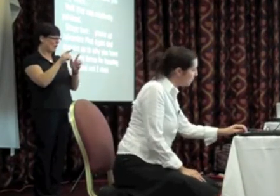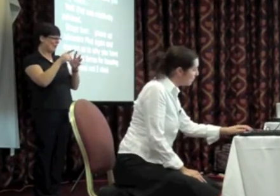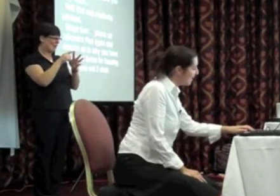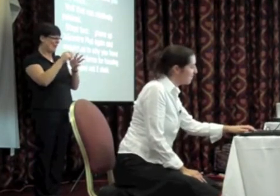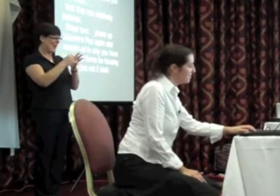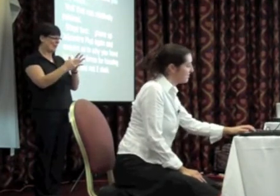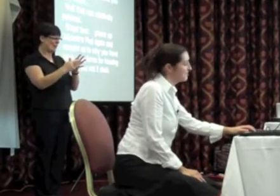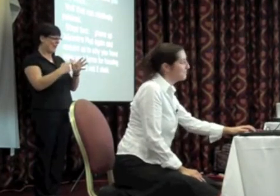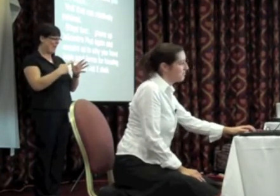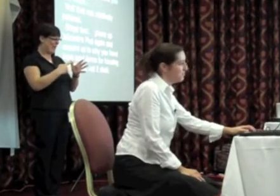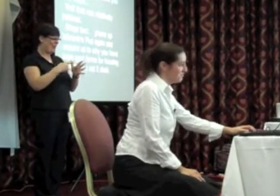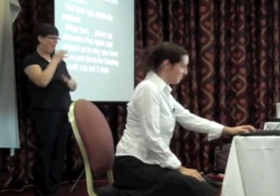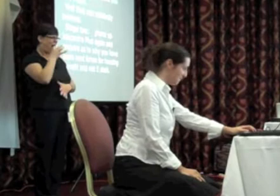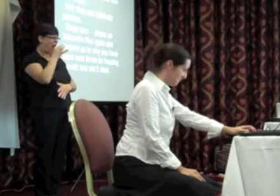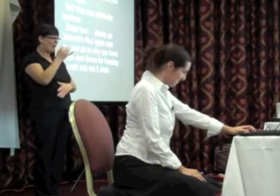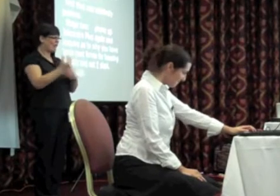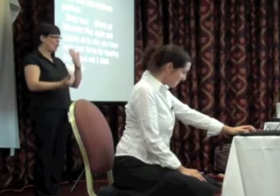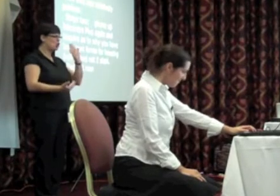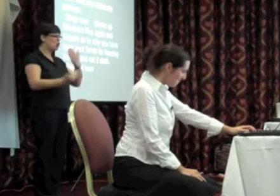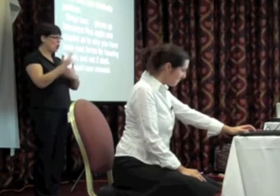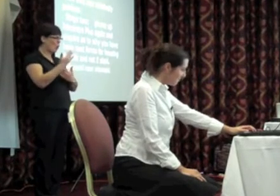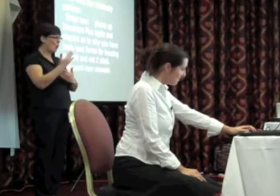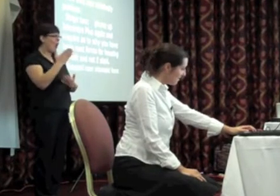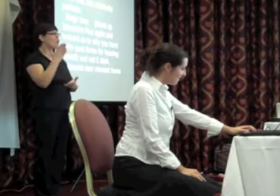Request new relevant forms.